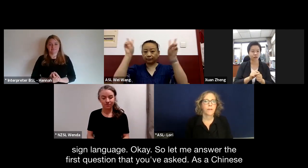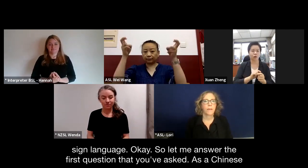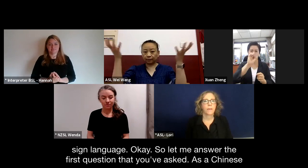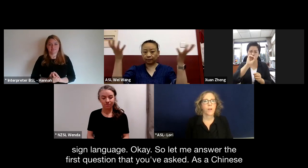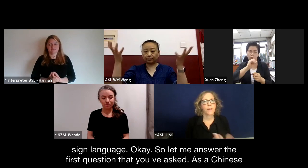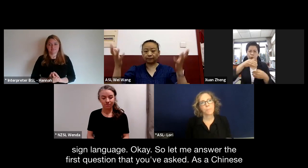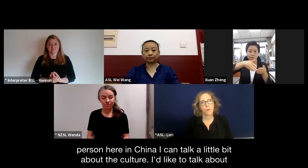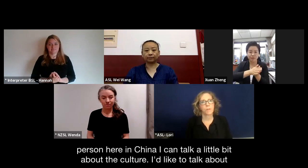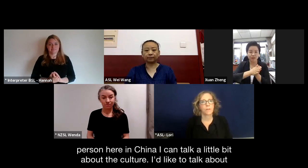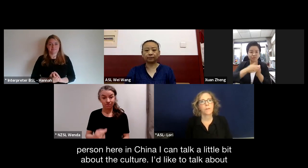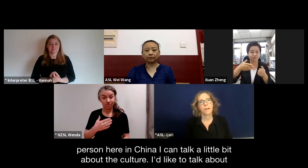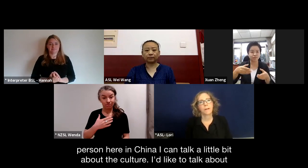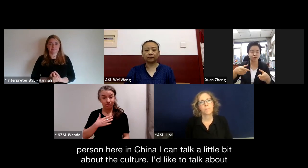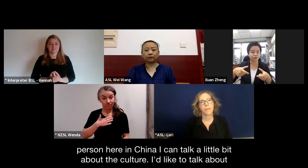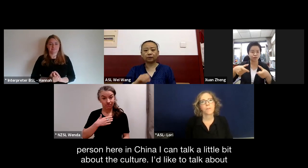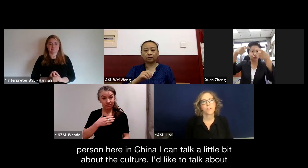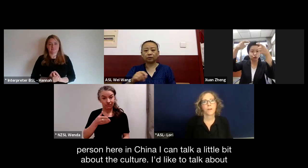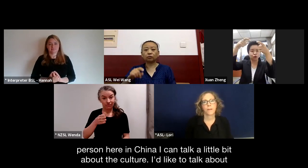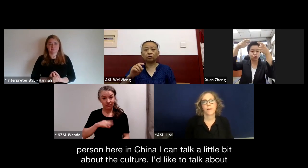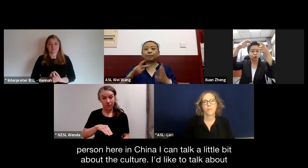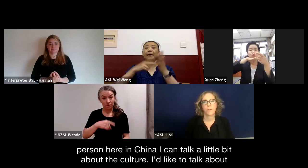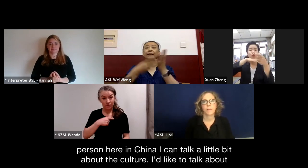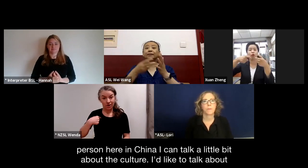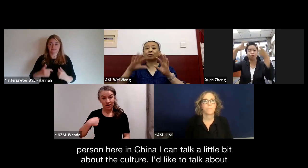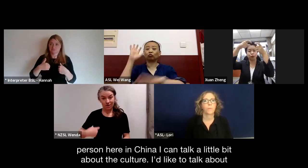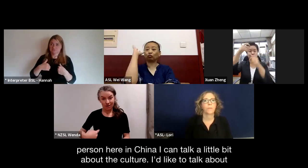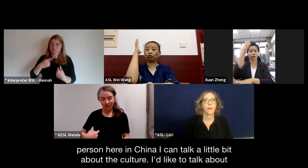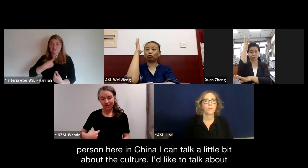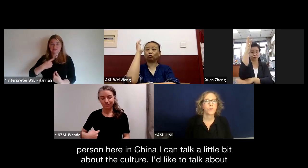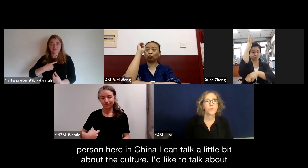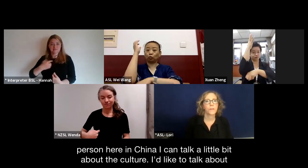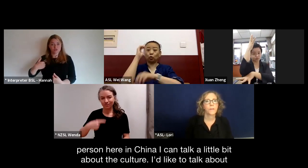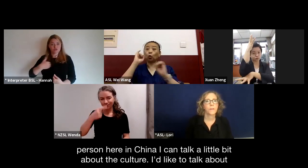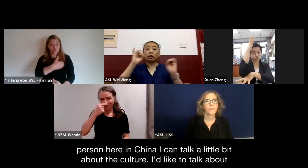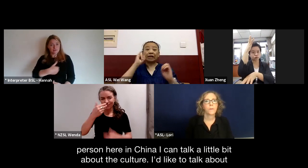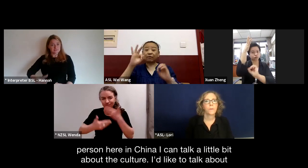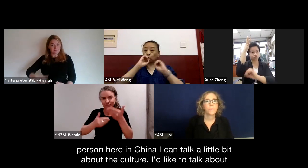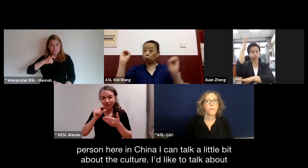As a Chinese person, here in China, I can talk a little bit about the culture.